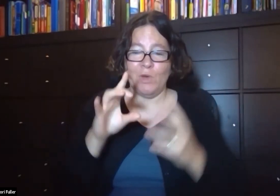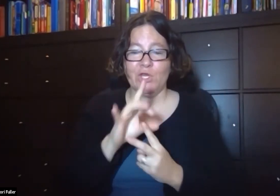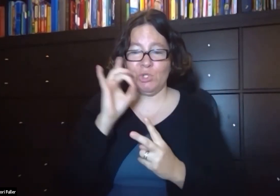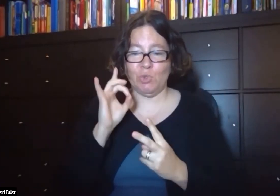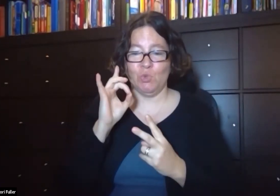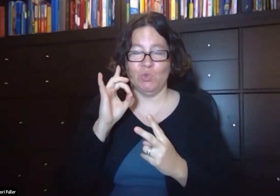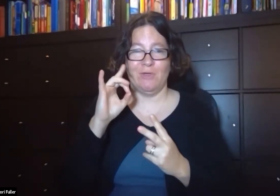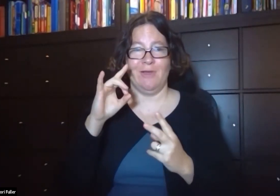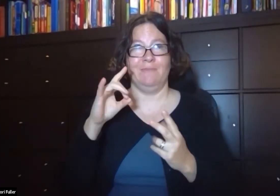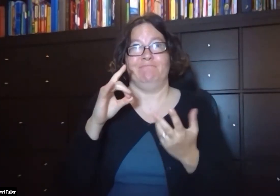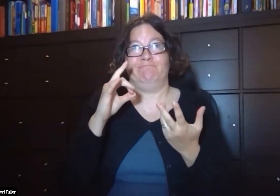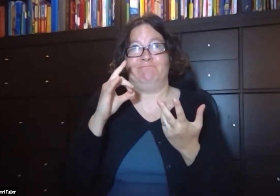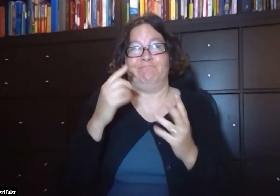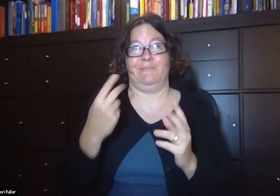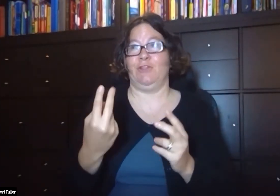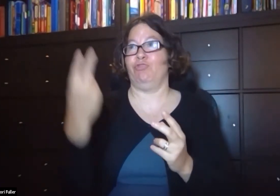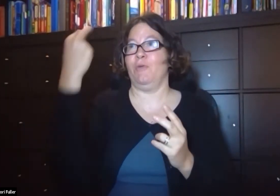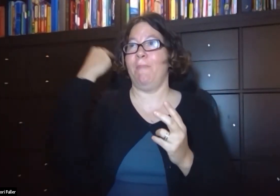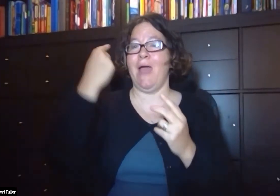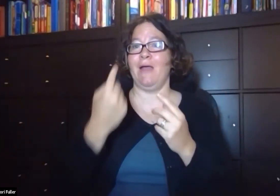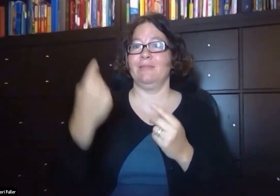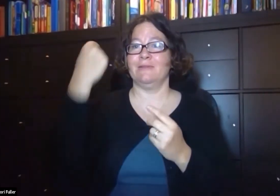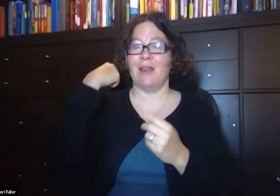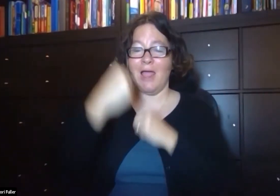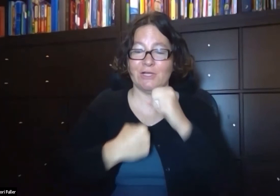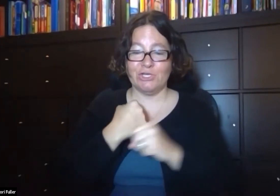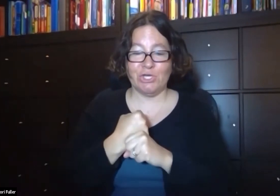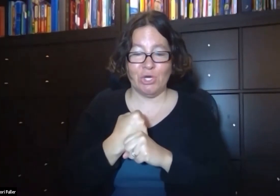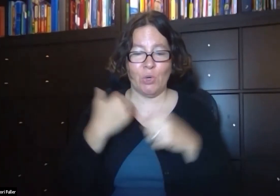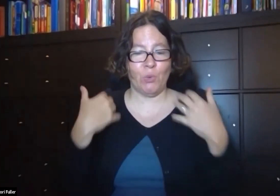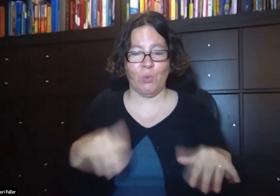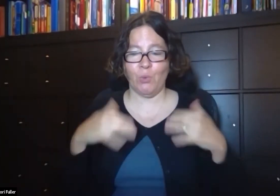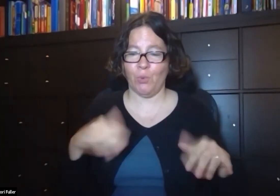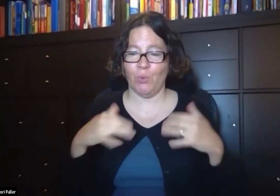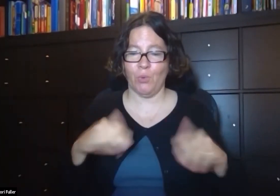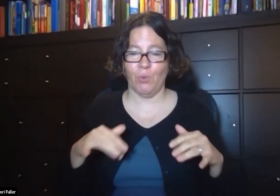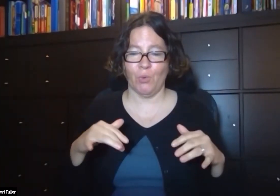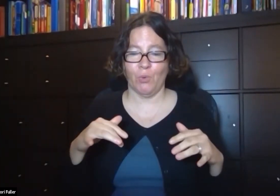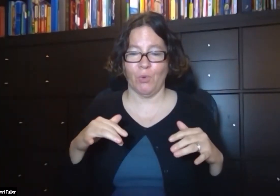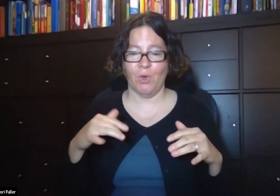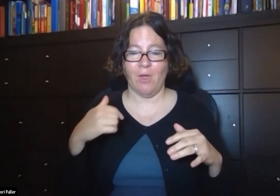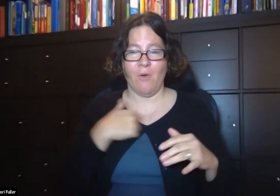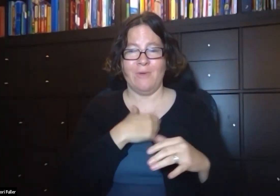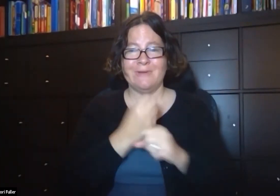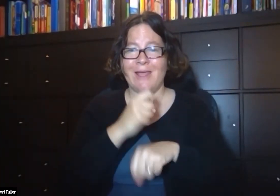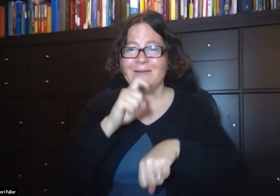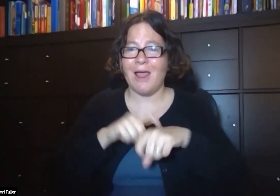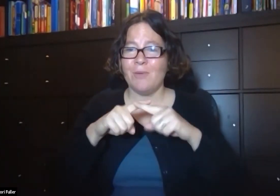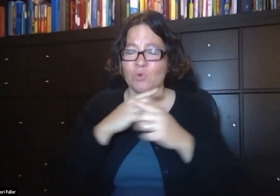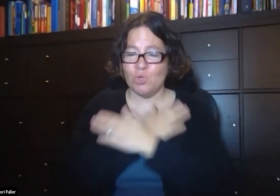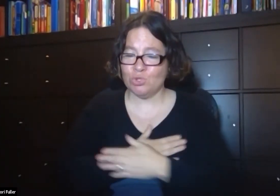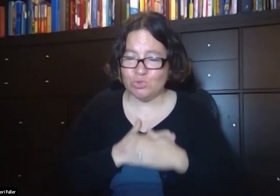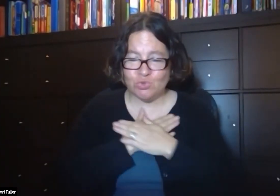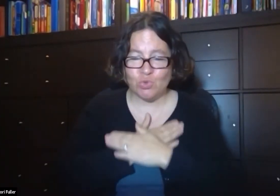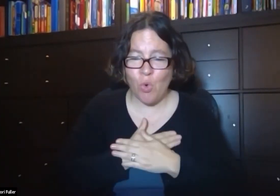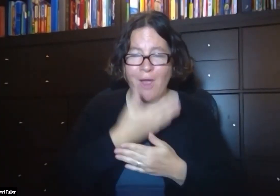not. And I hope that you do choose a day of Sabbath so that as you look back on this past